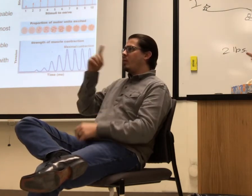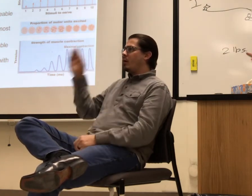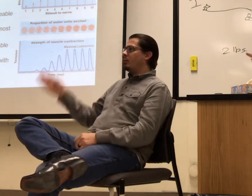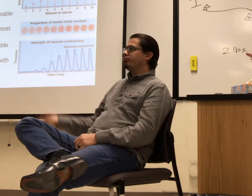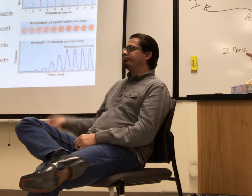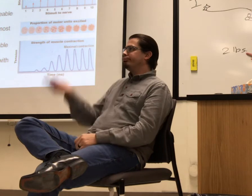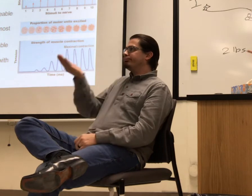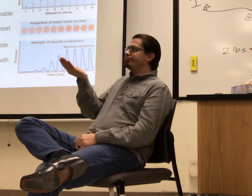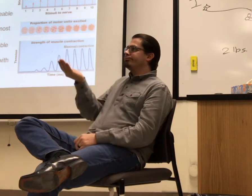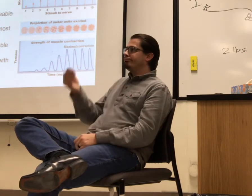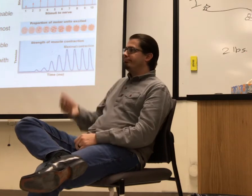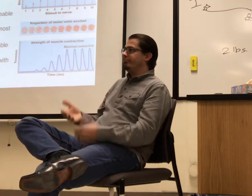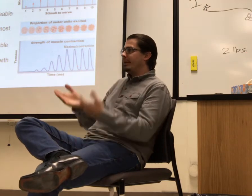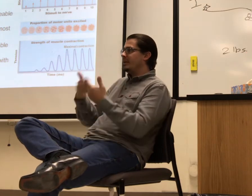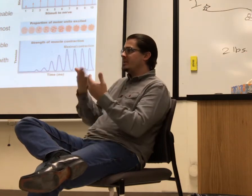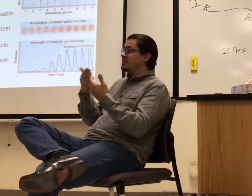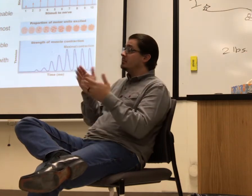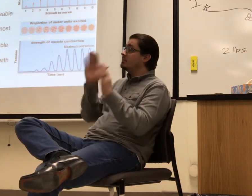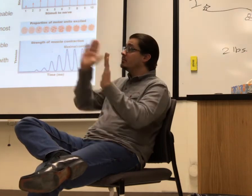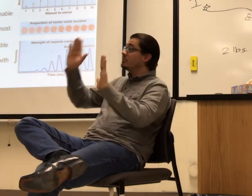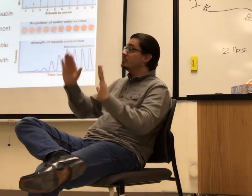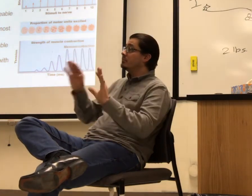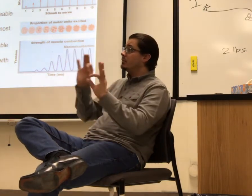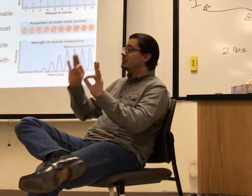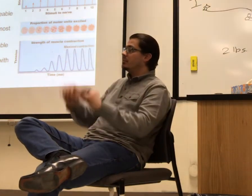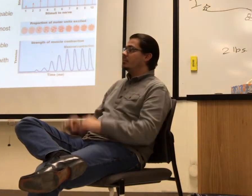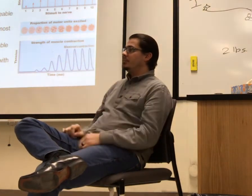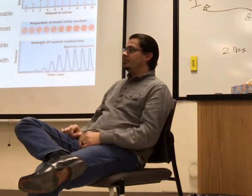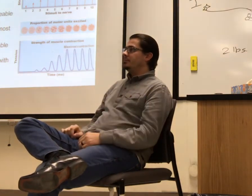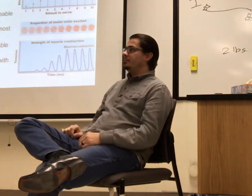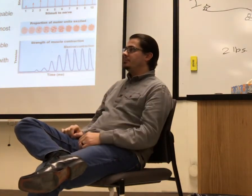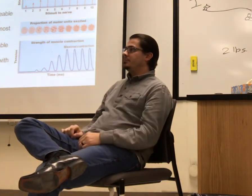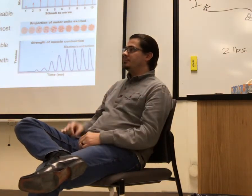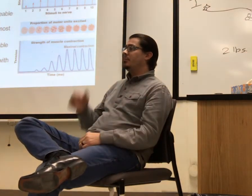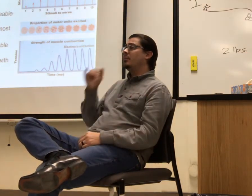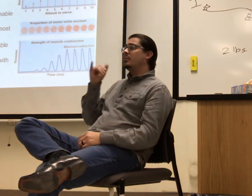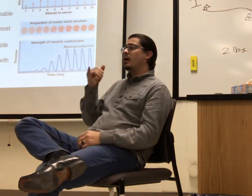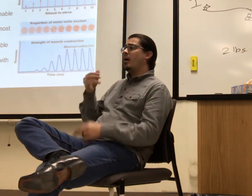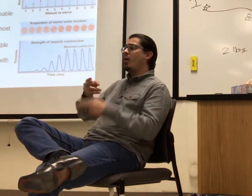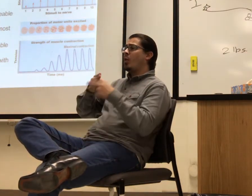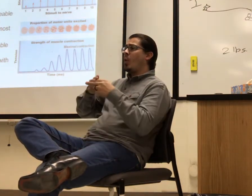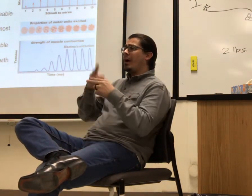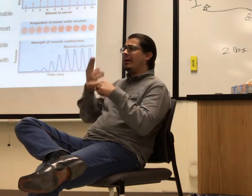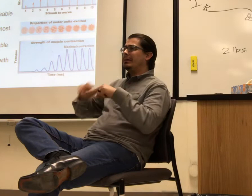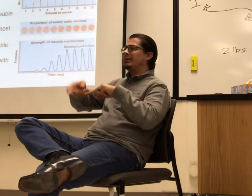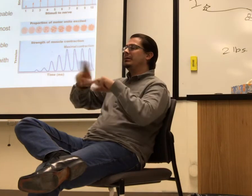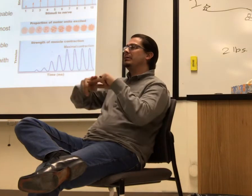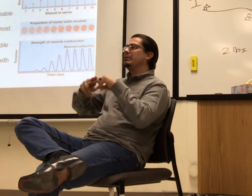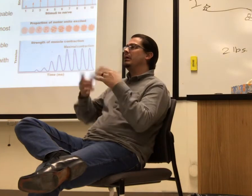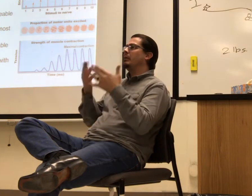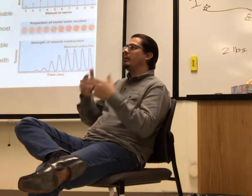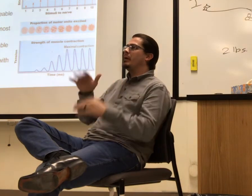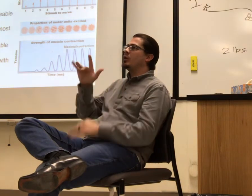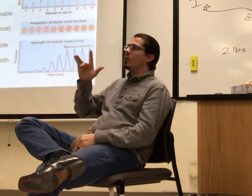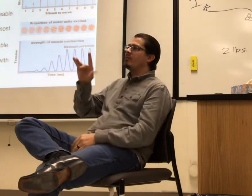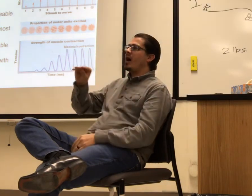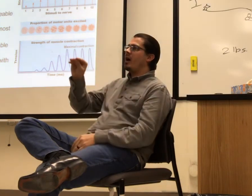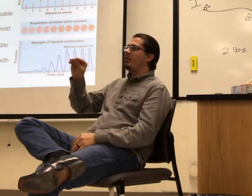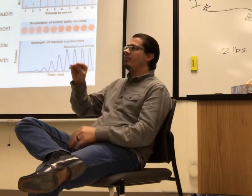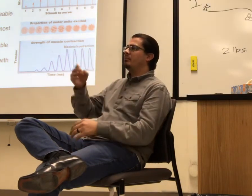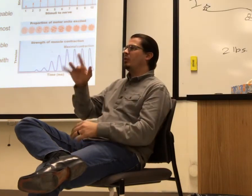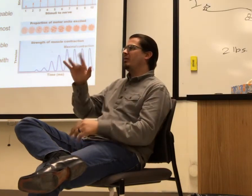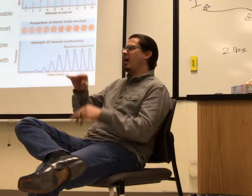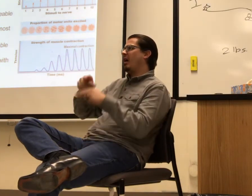to move the load. Okay, great. Let's say the load increases. Maybe it's 25 pounds.